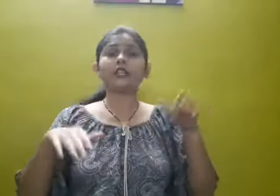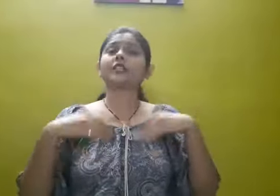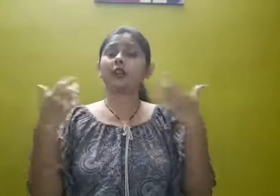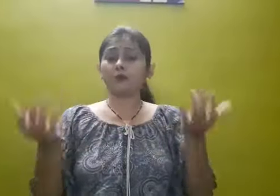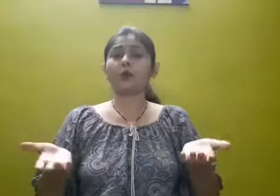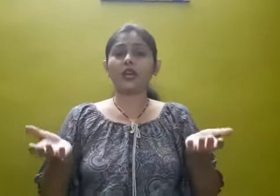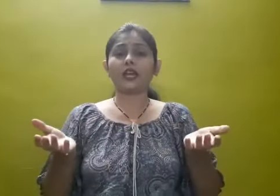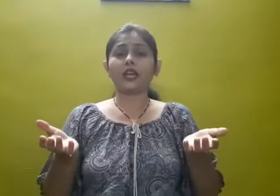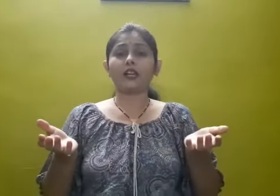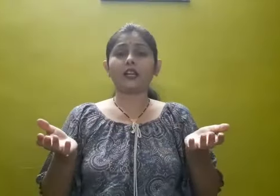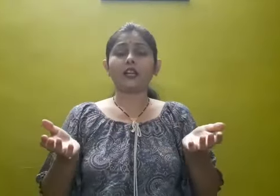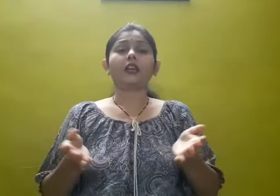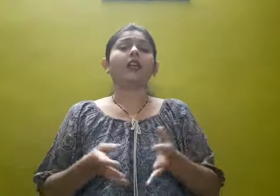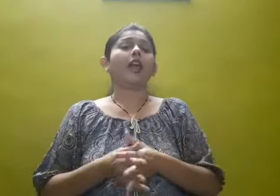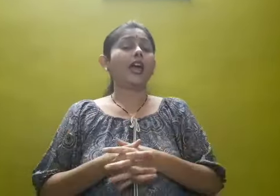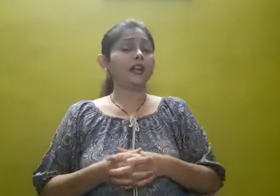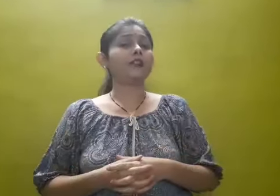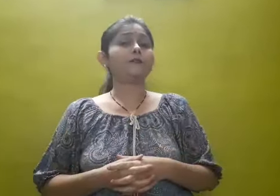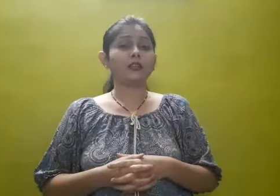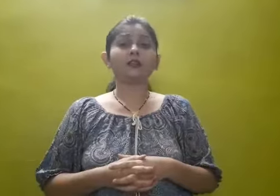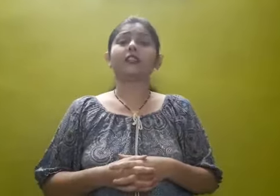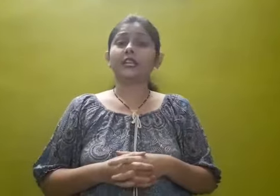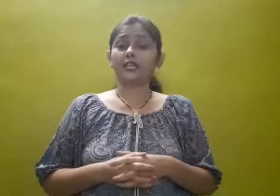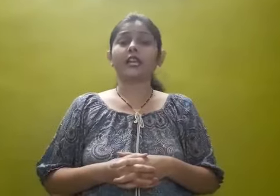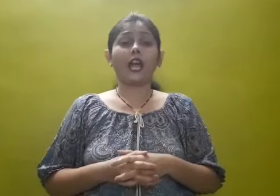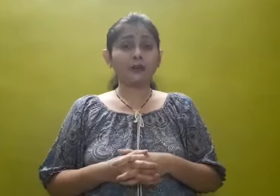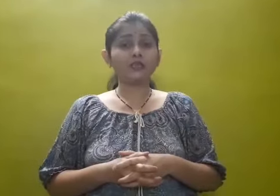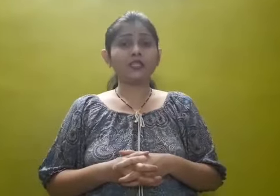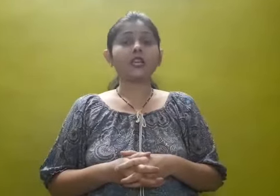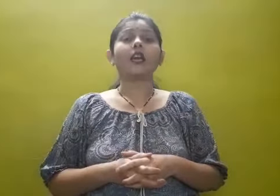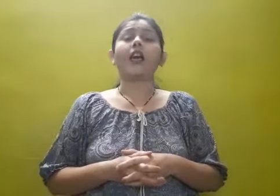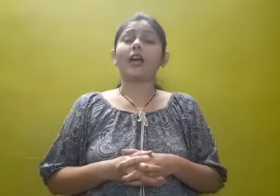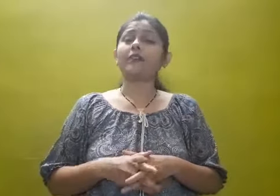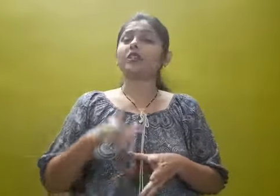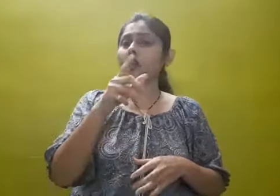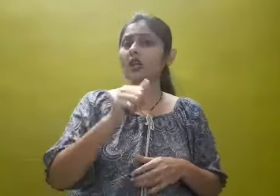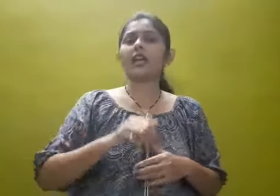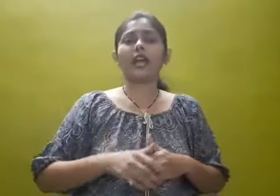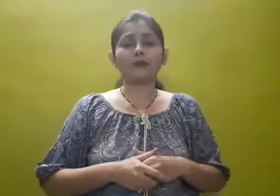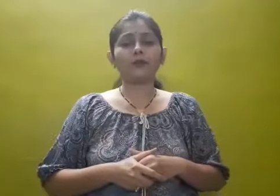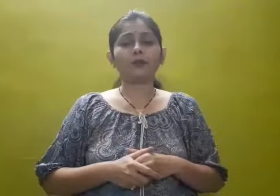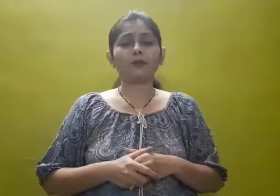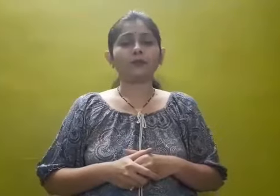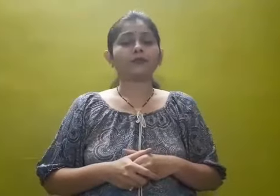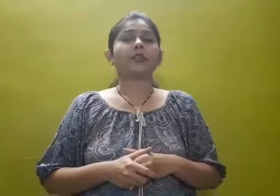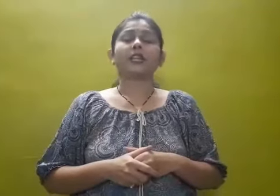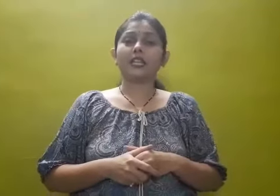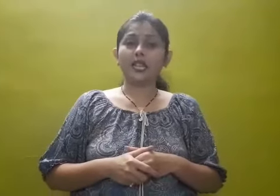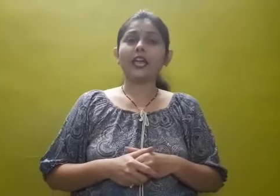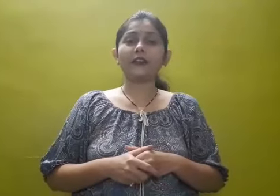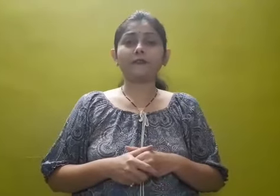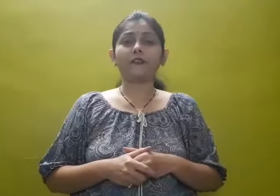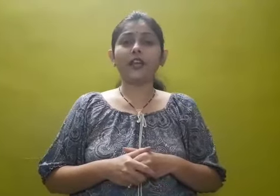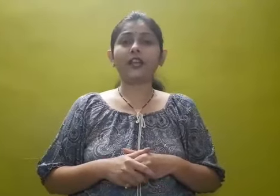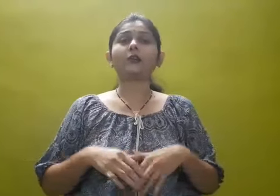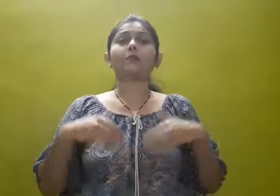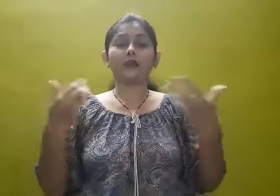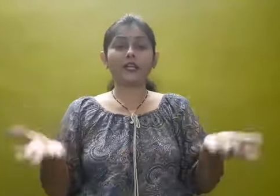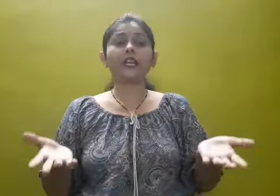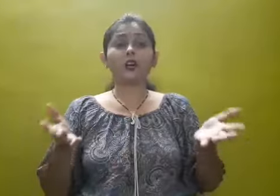disturb you again. And if this need comes, I will surely help you. The lion felt pity on